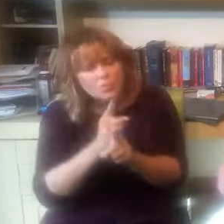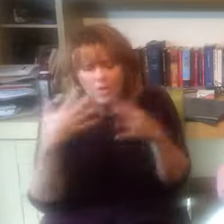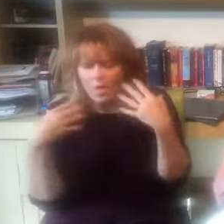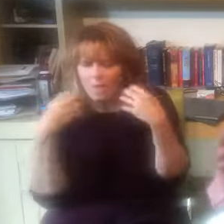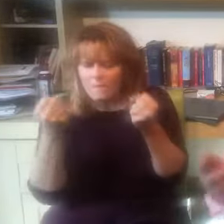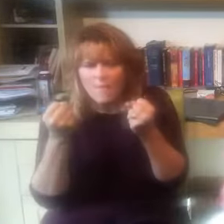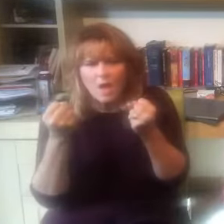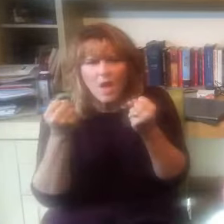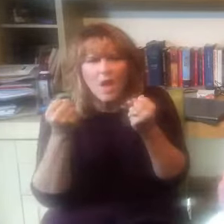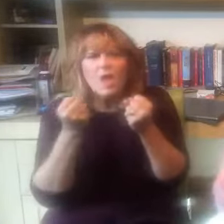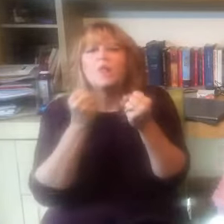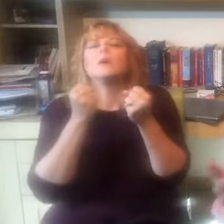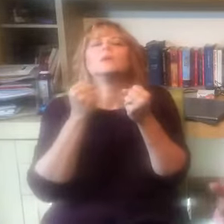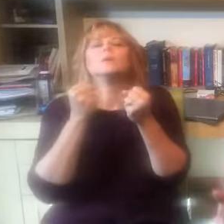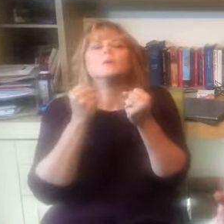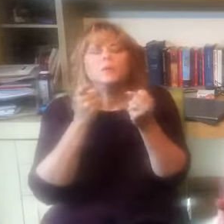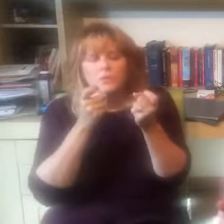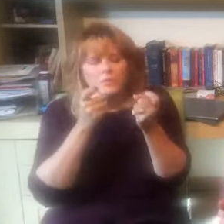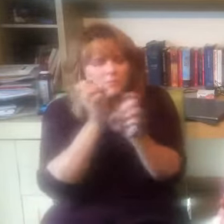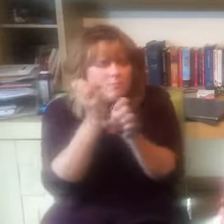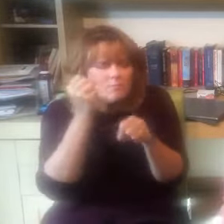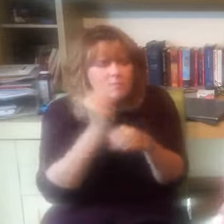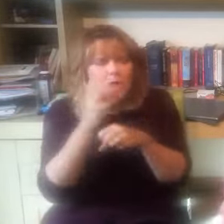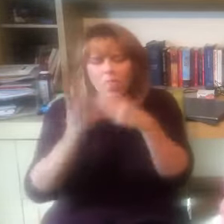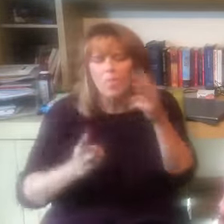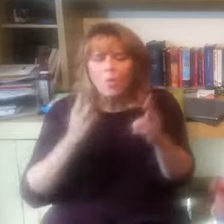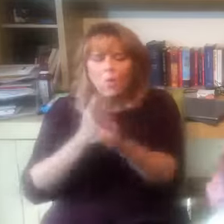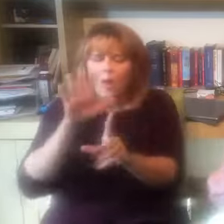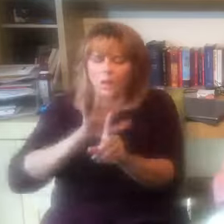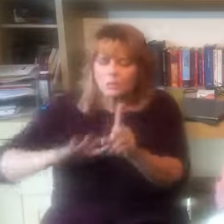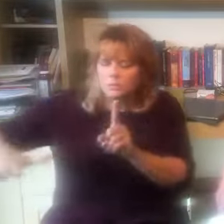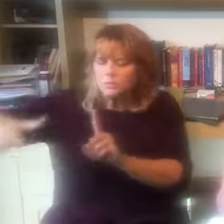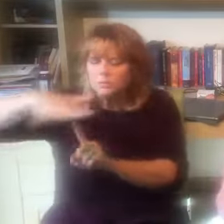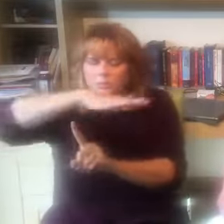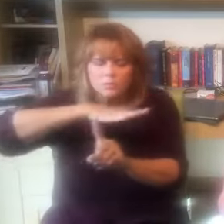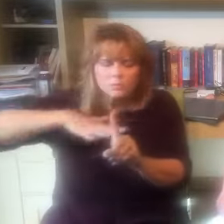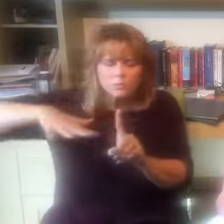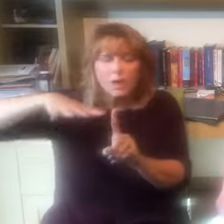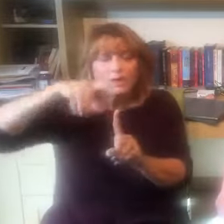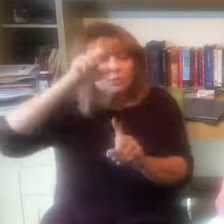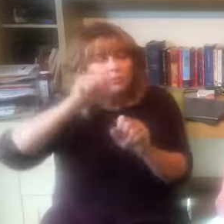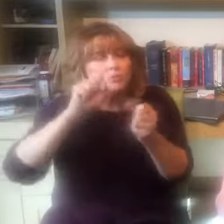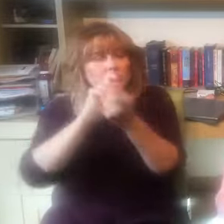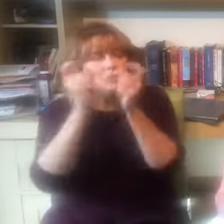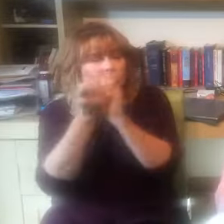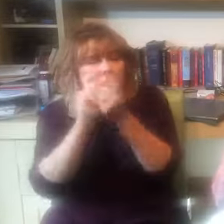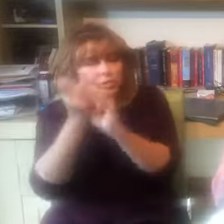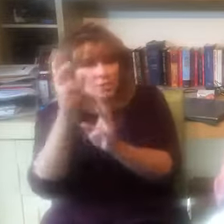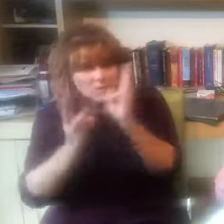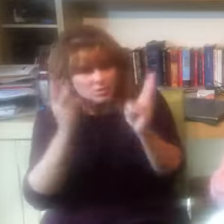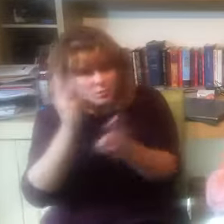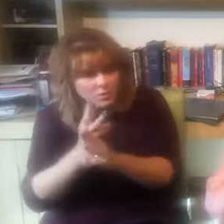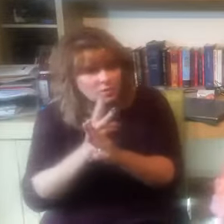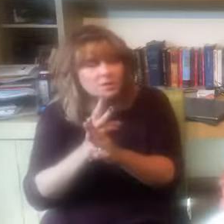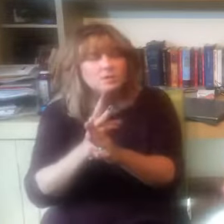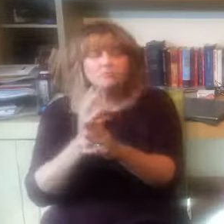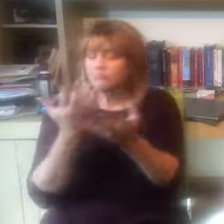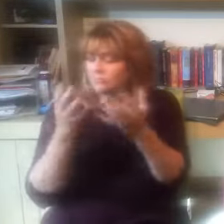you've created the world around you. And you can change that world. If that's not the